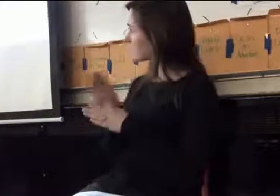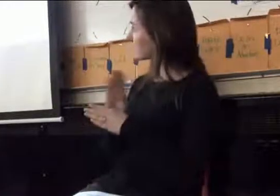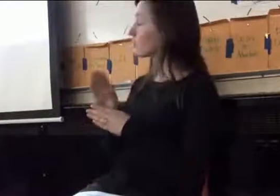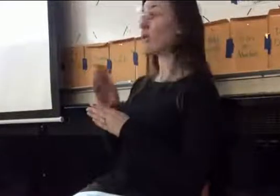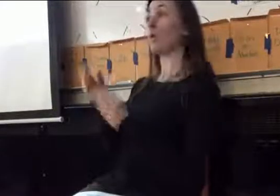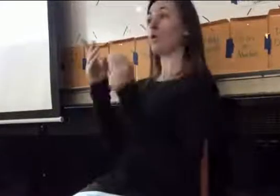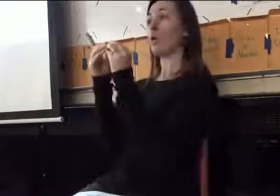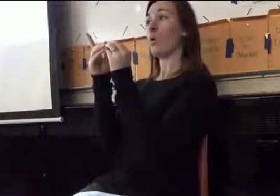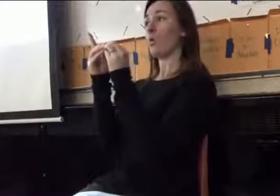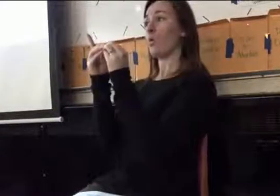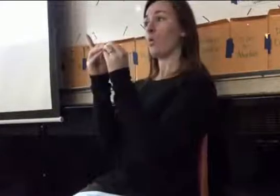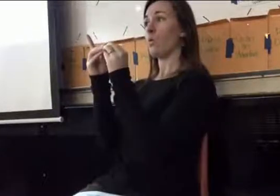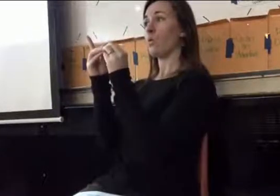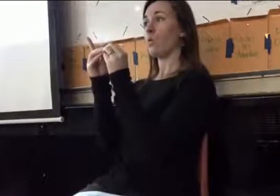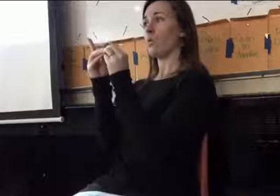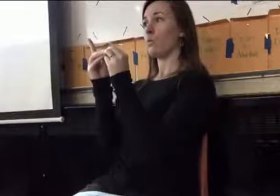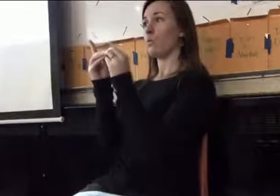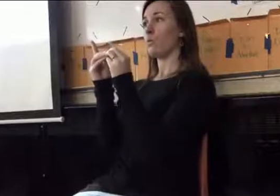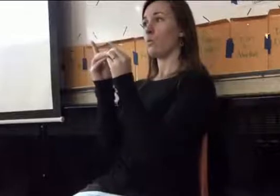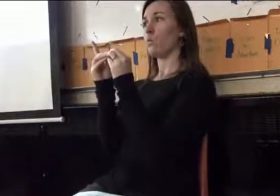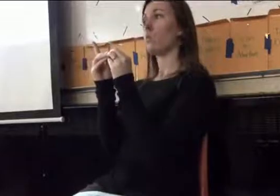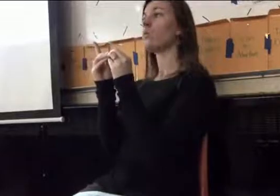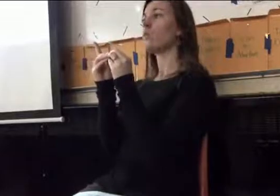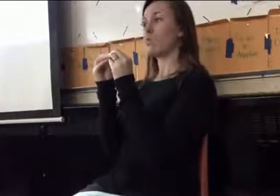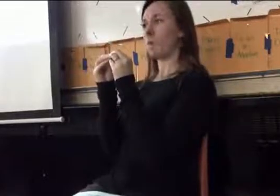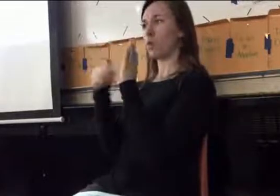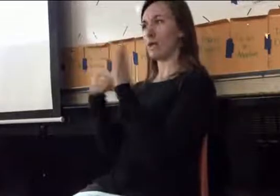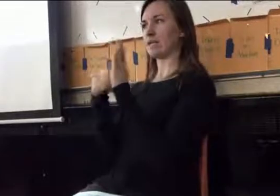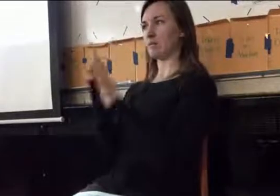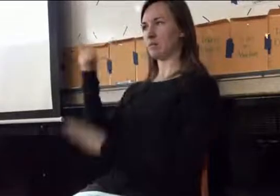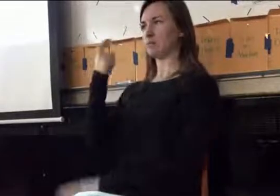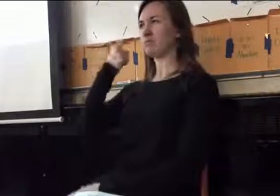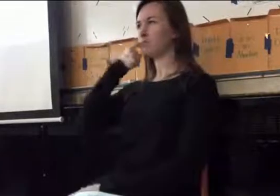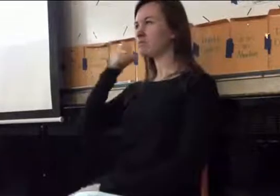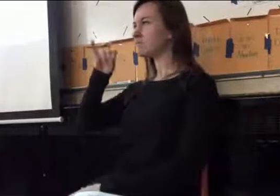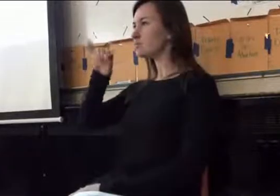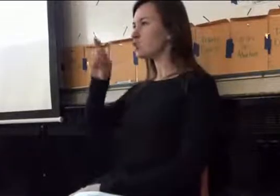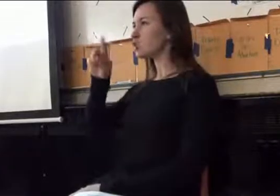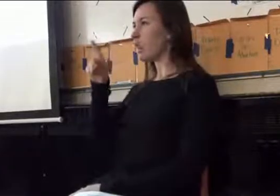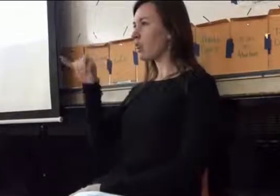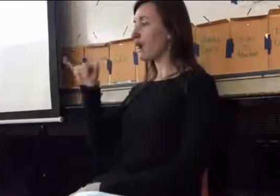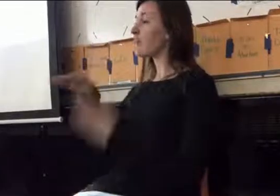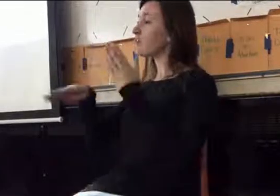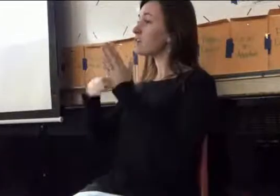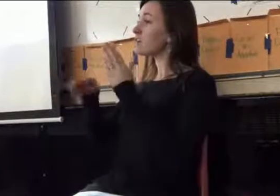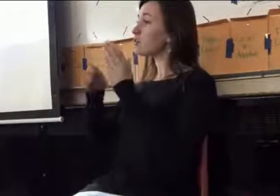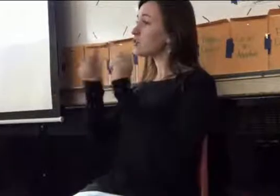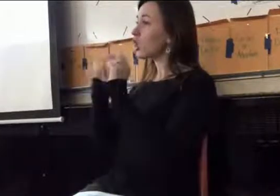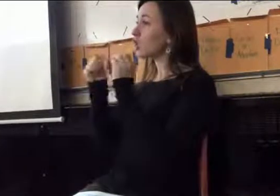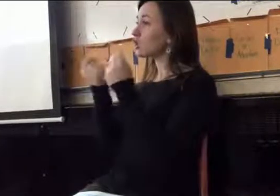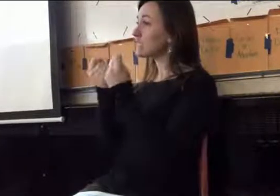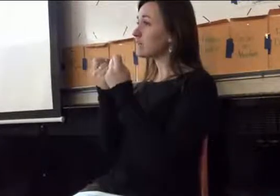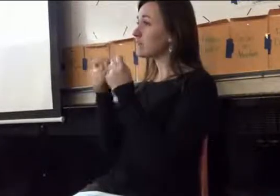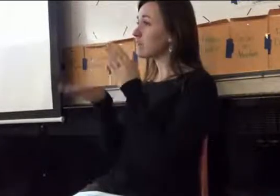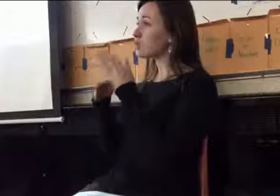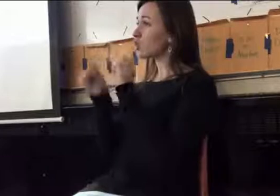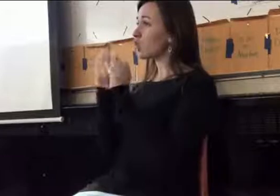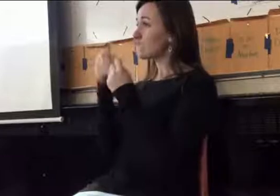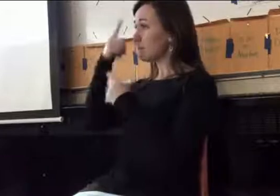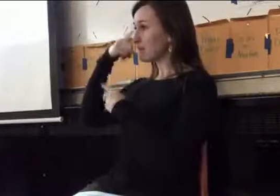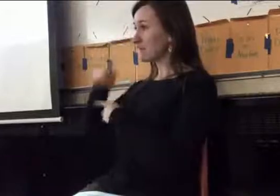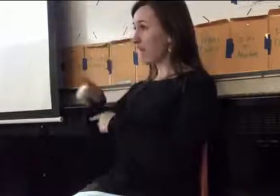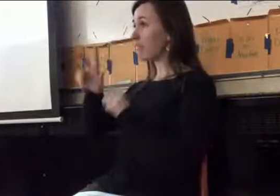more example. So this is going to happen. This was back in July. You might have heard of it. Back in July, there was a soccer team in Thailand who went hiking in a